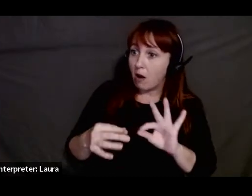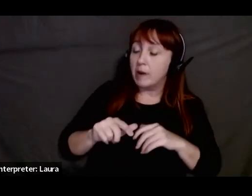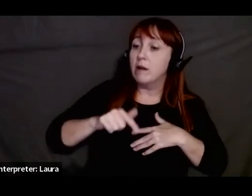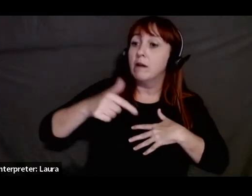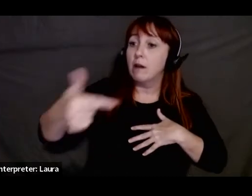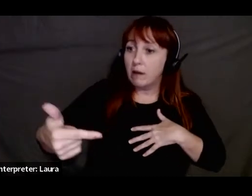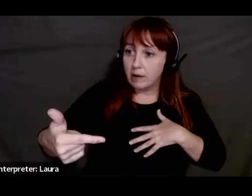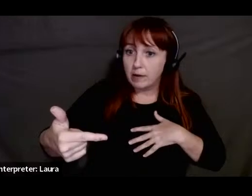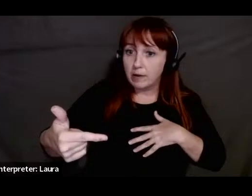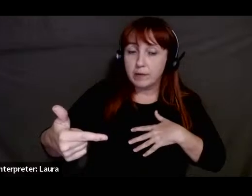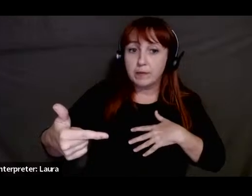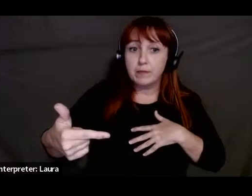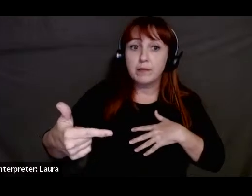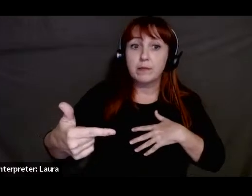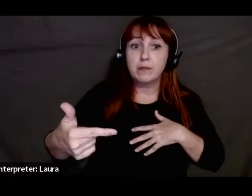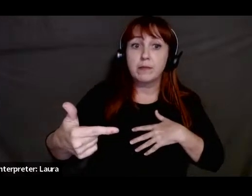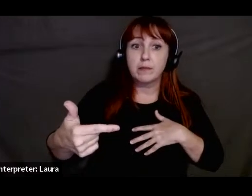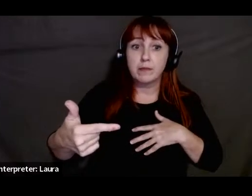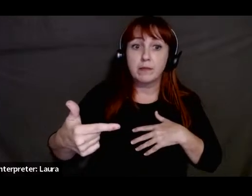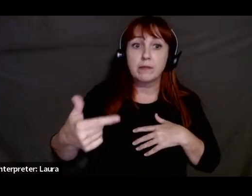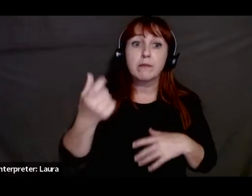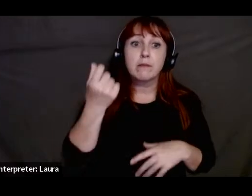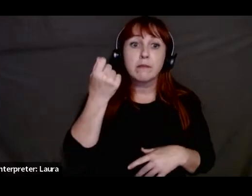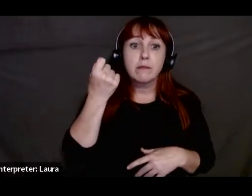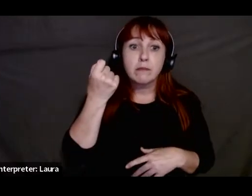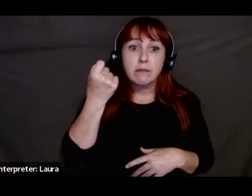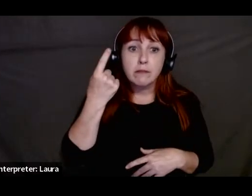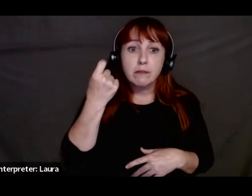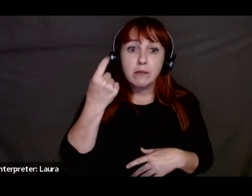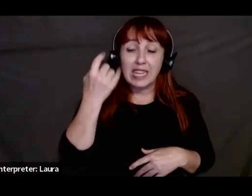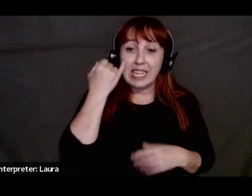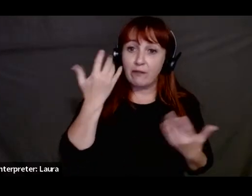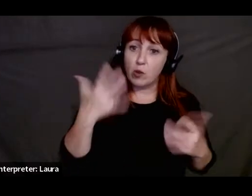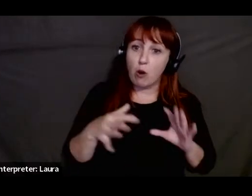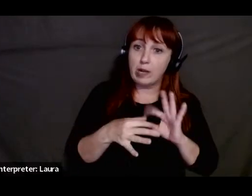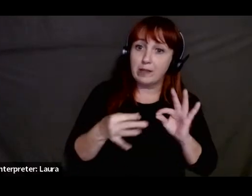see some people from last night. You're absolutely welcome to come up again and give